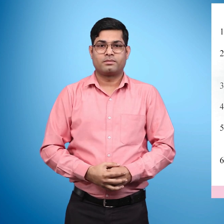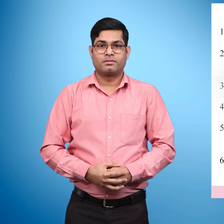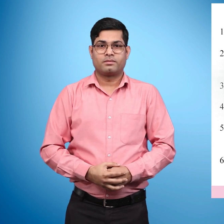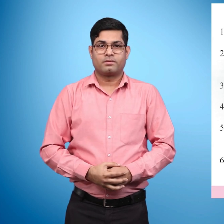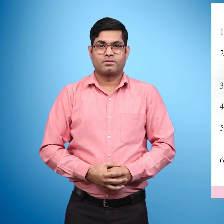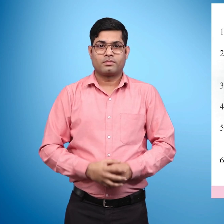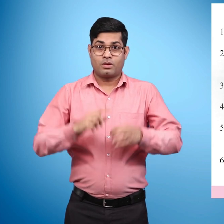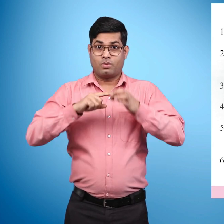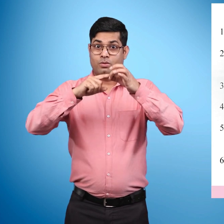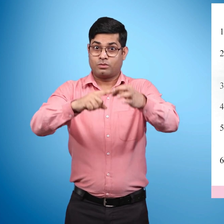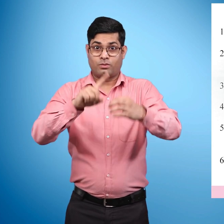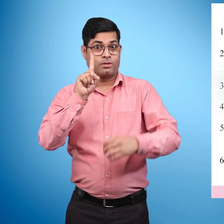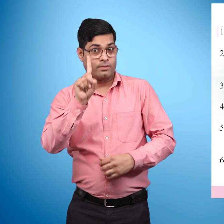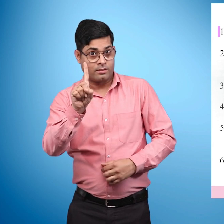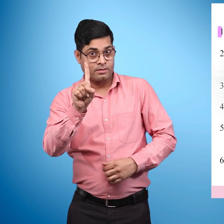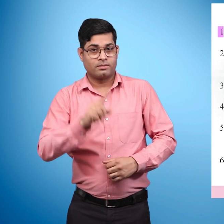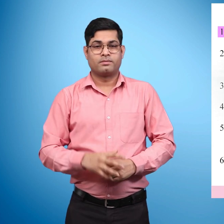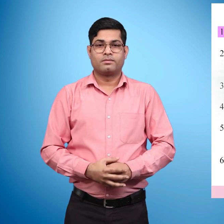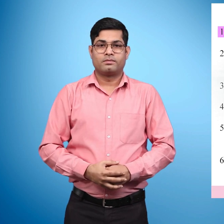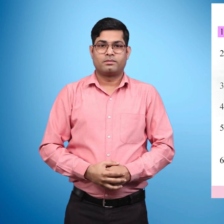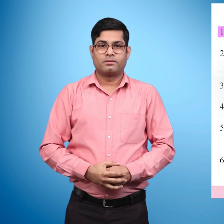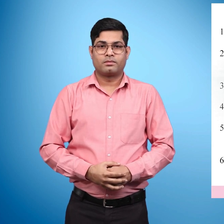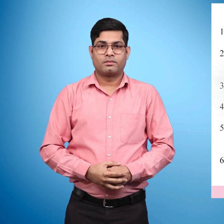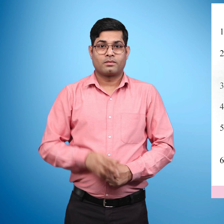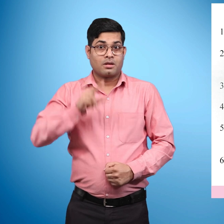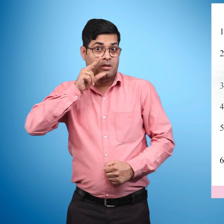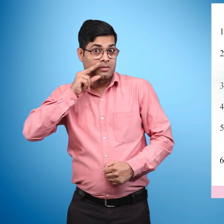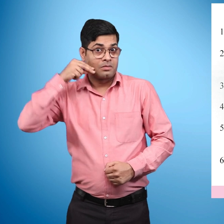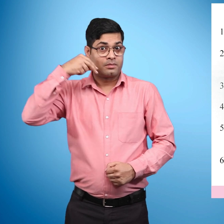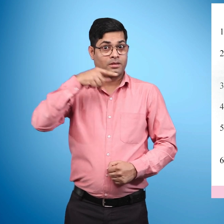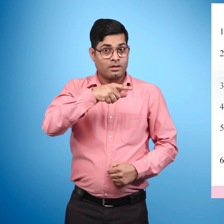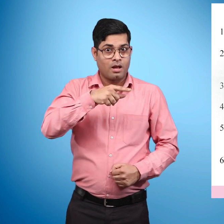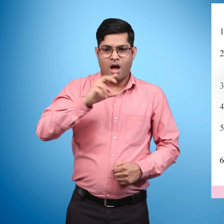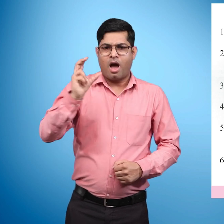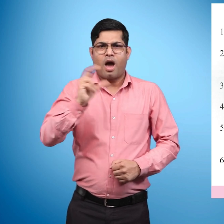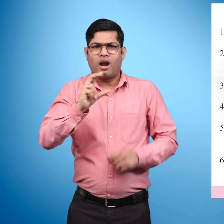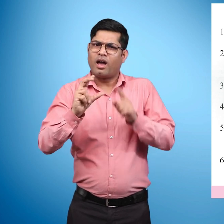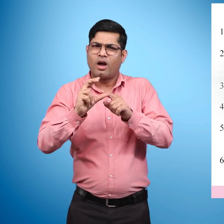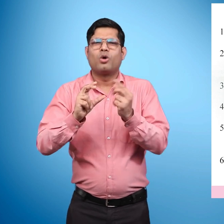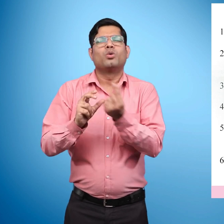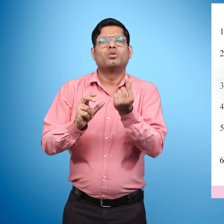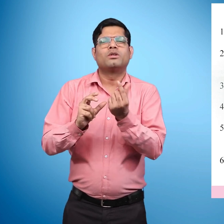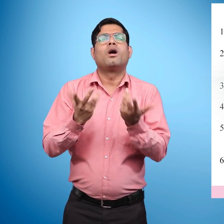51. Now the questions. Question number 1. How did Vijay Singh use the eggs?